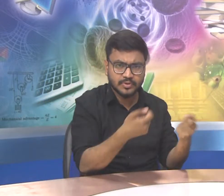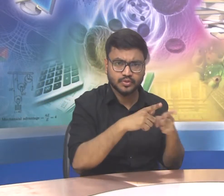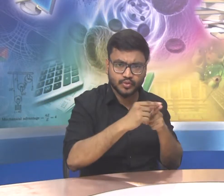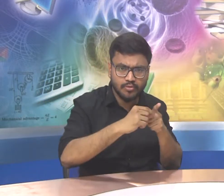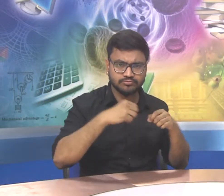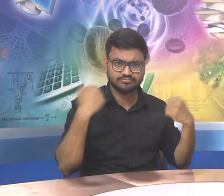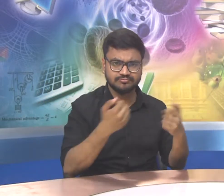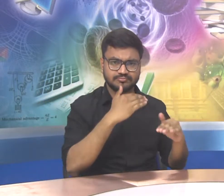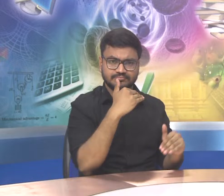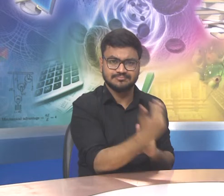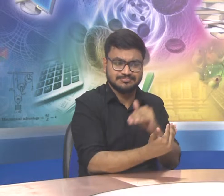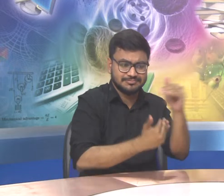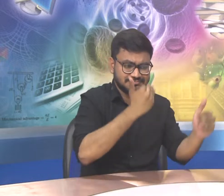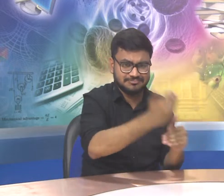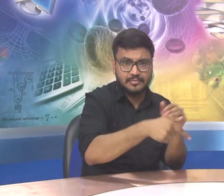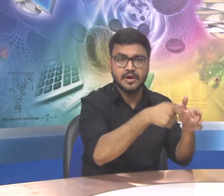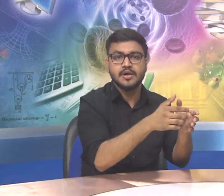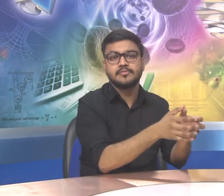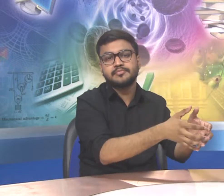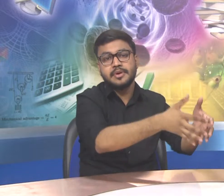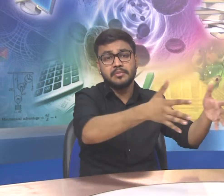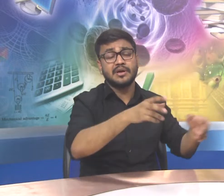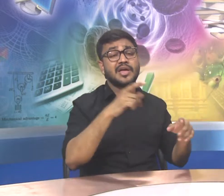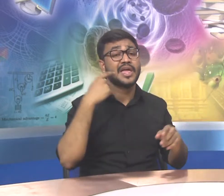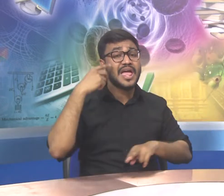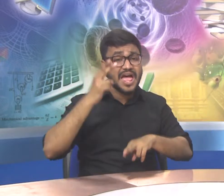all members to prevent frauds.